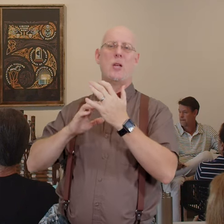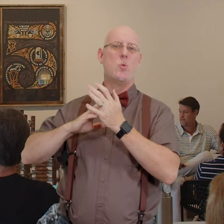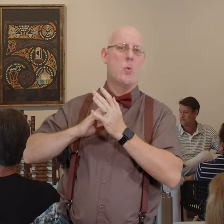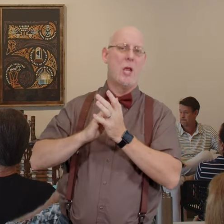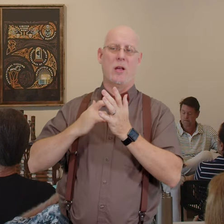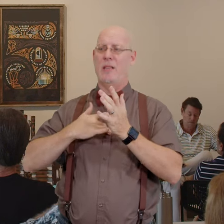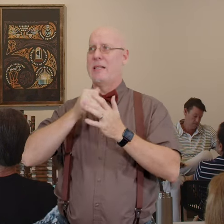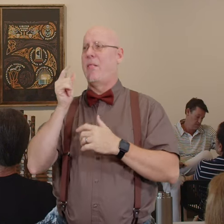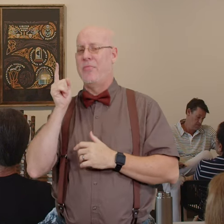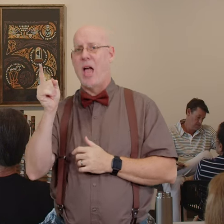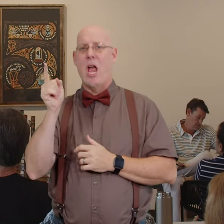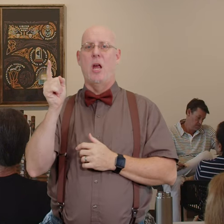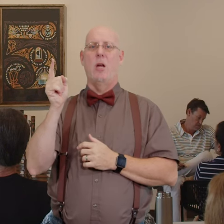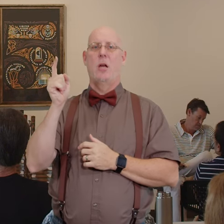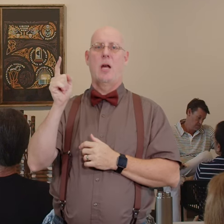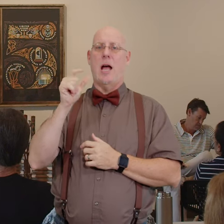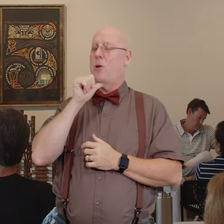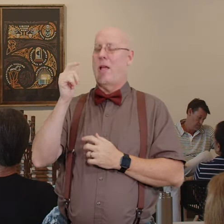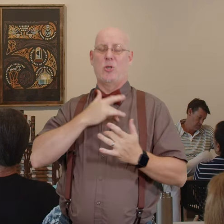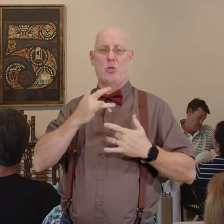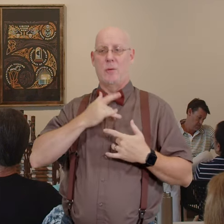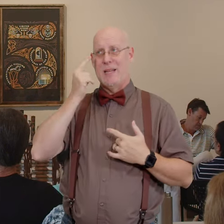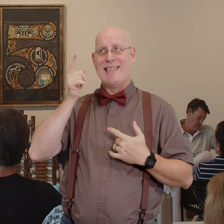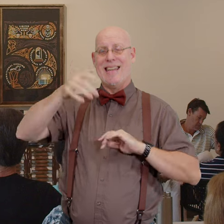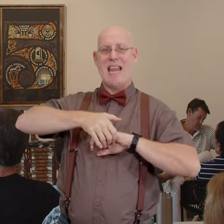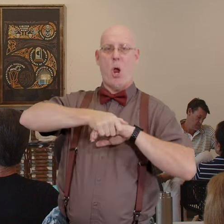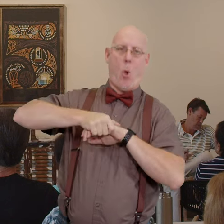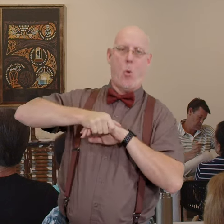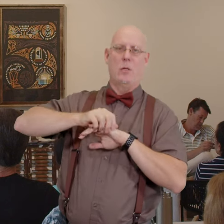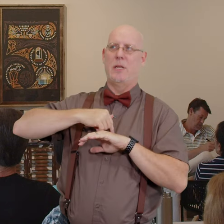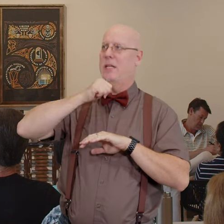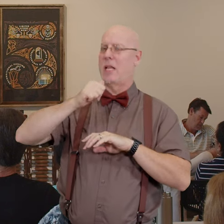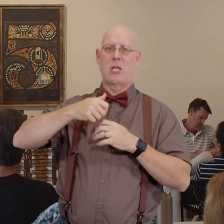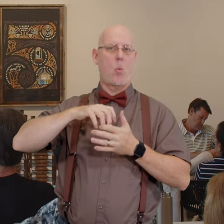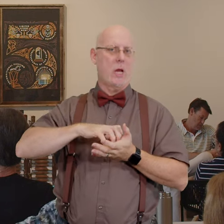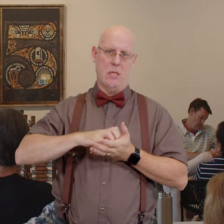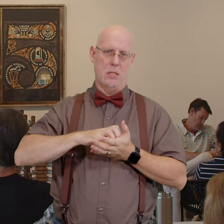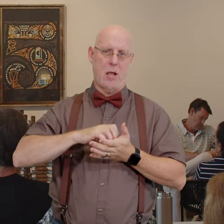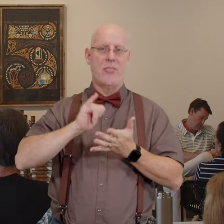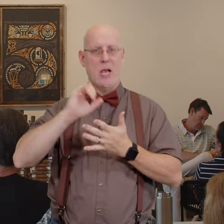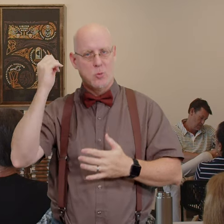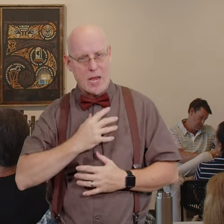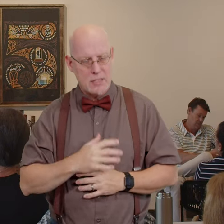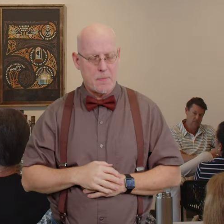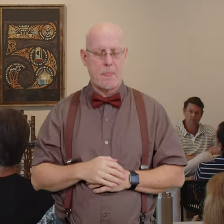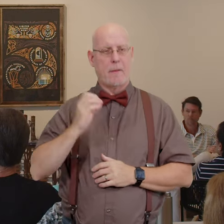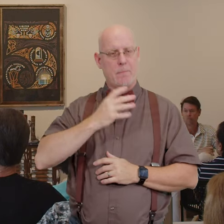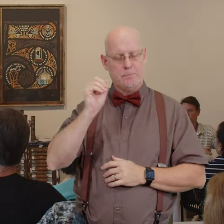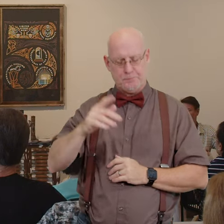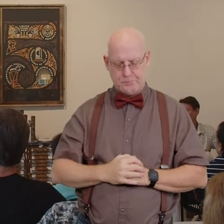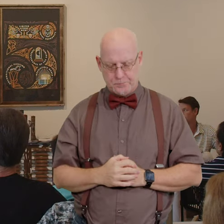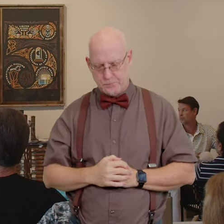becomes weak, or it feels like it's not there at all, I need not fret because his grip on me does not falter. That's grace.